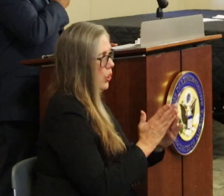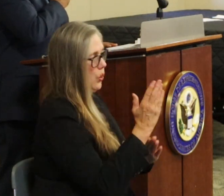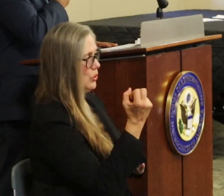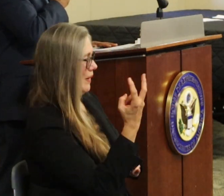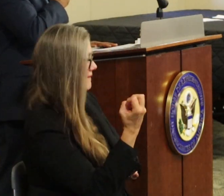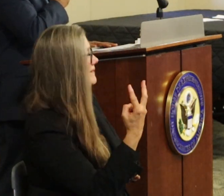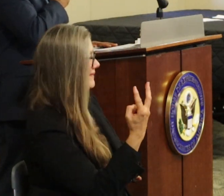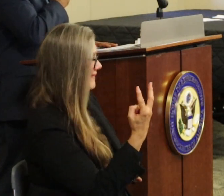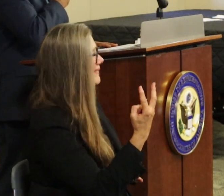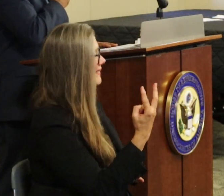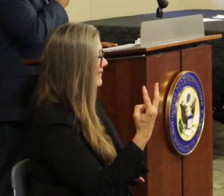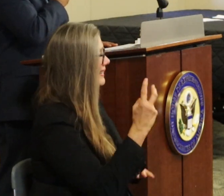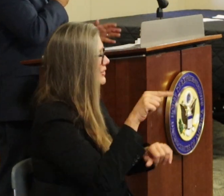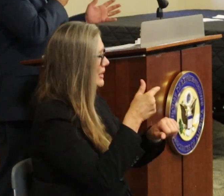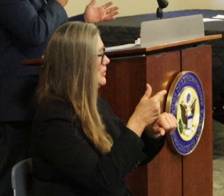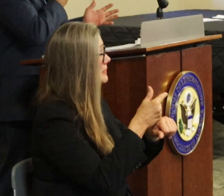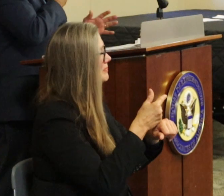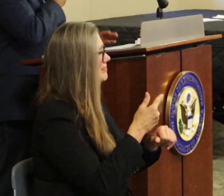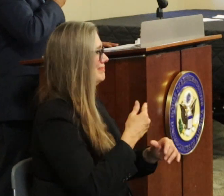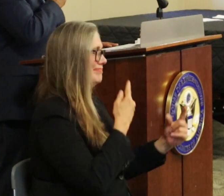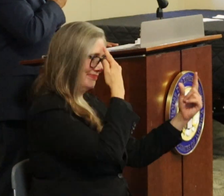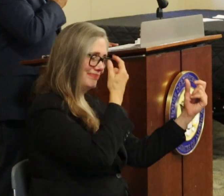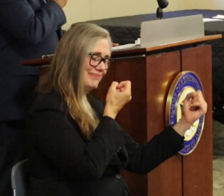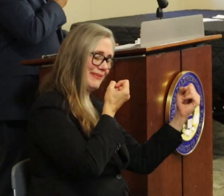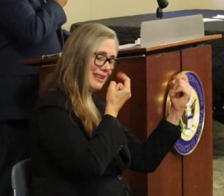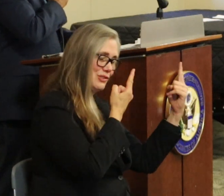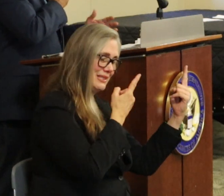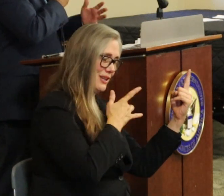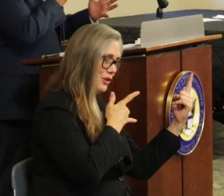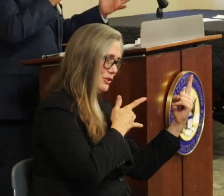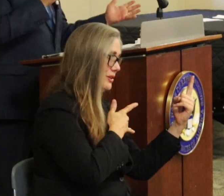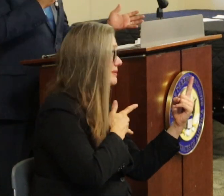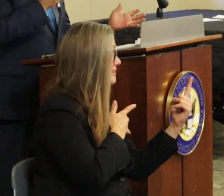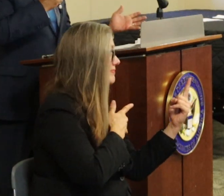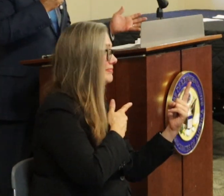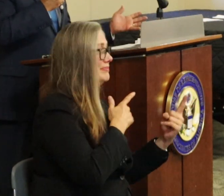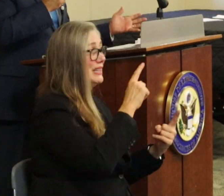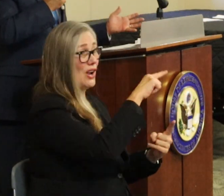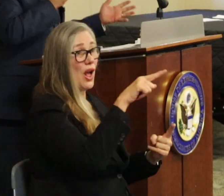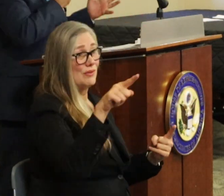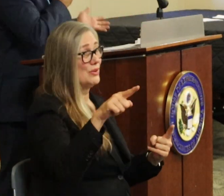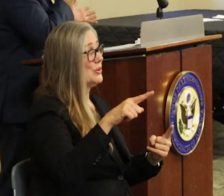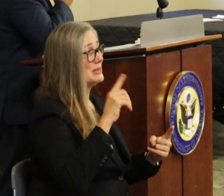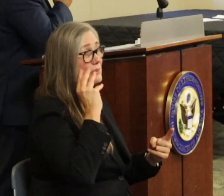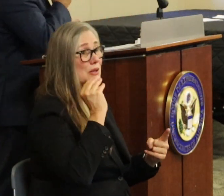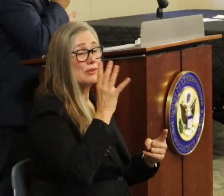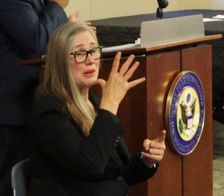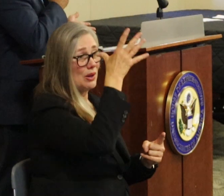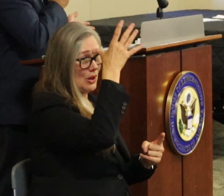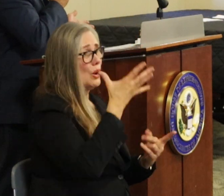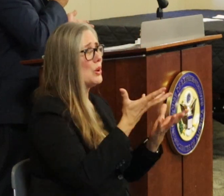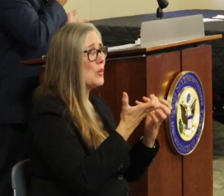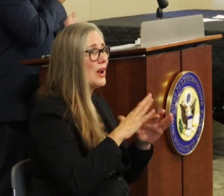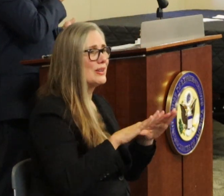years. And I understand the concerns. We as parents, all of you as parents, right? We want the best for our